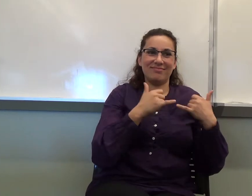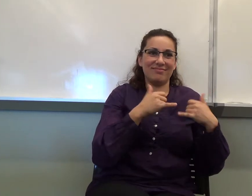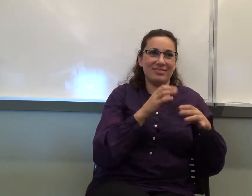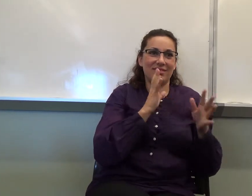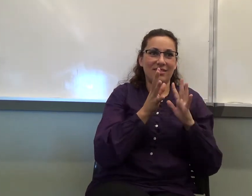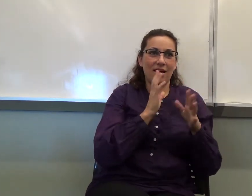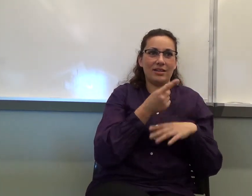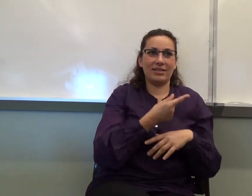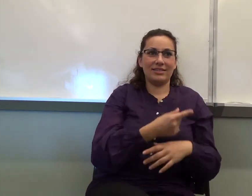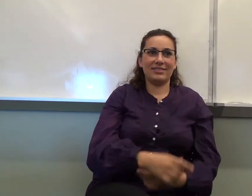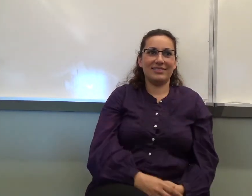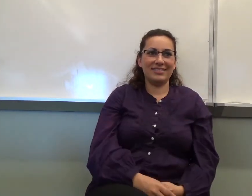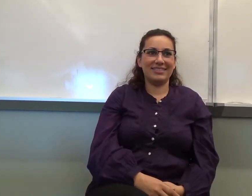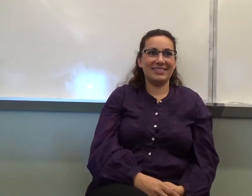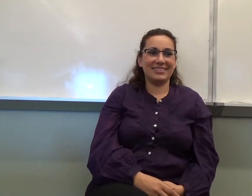would be